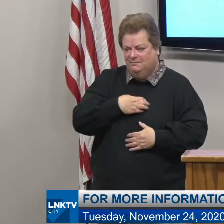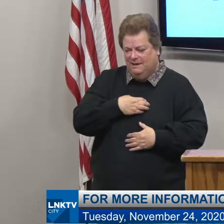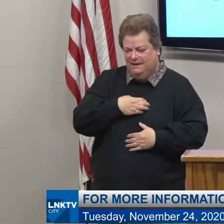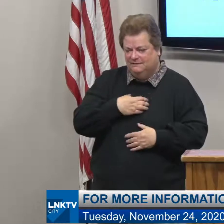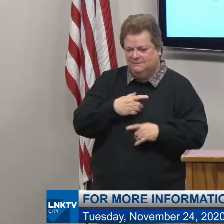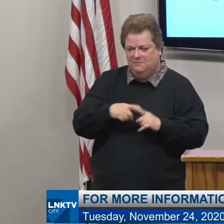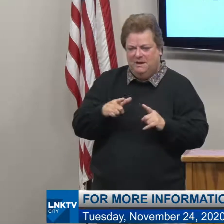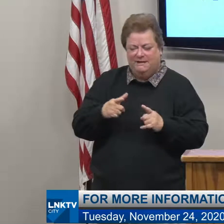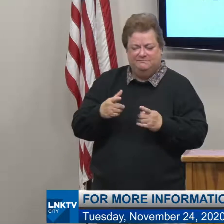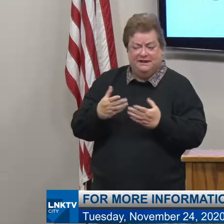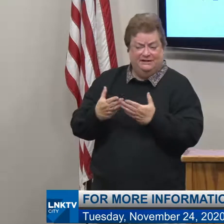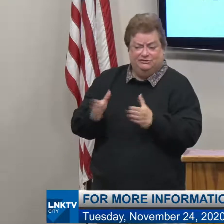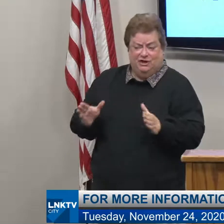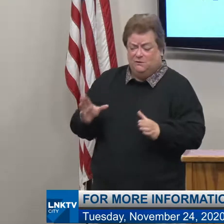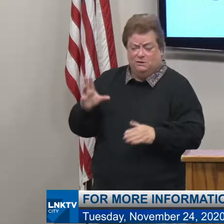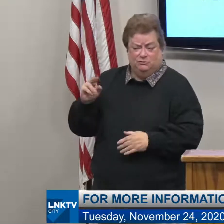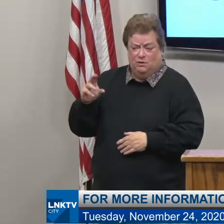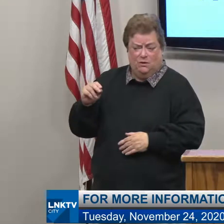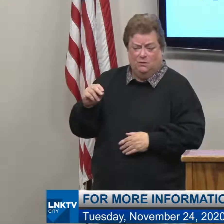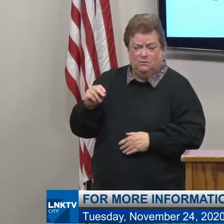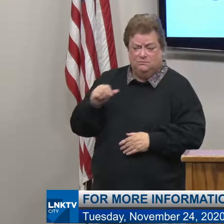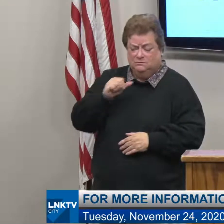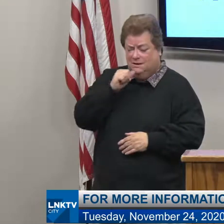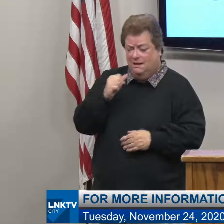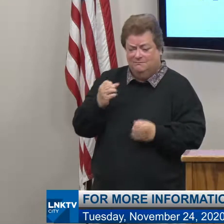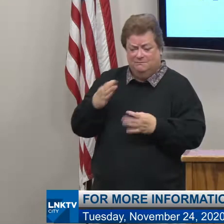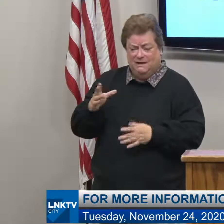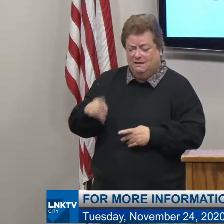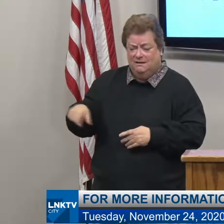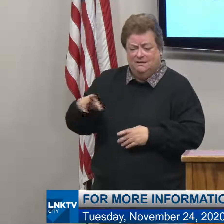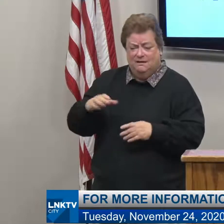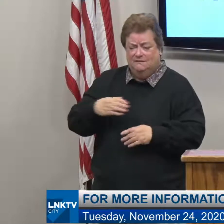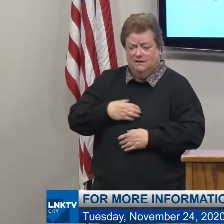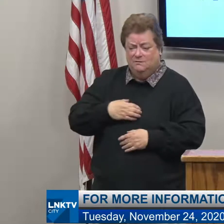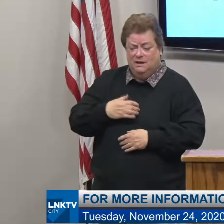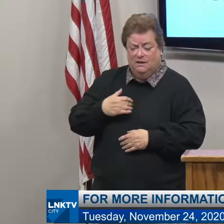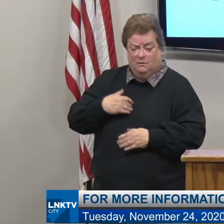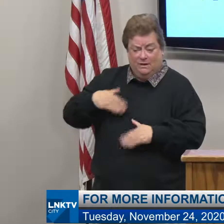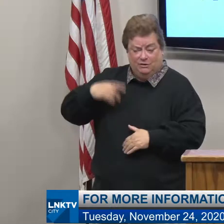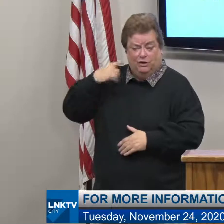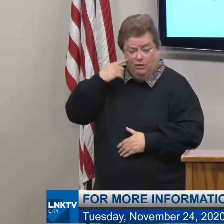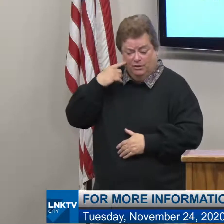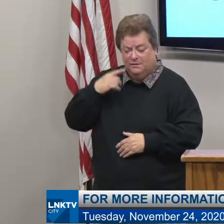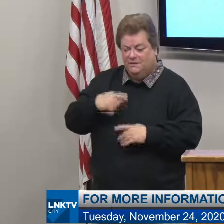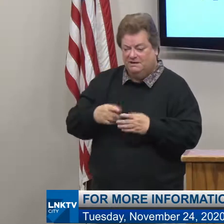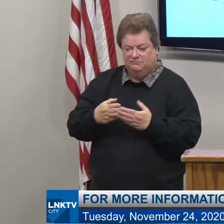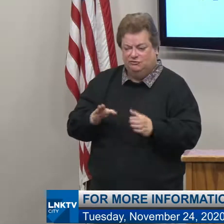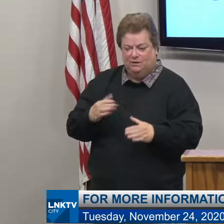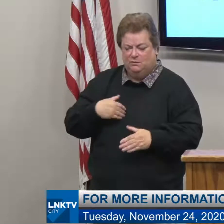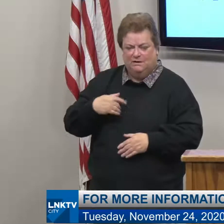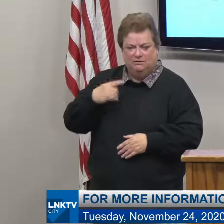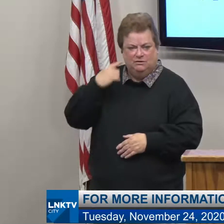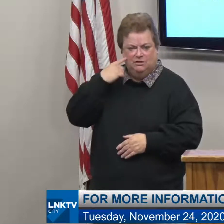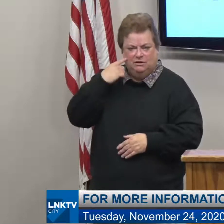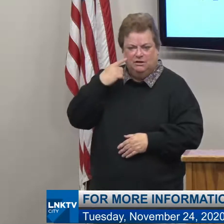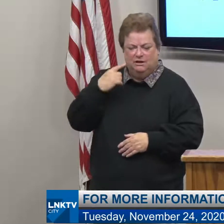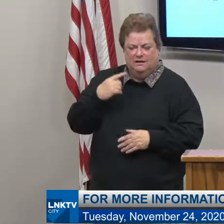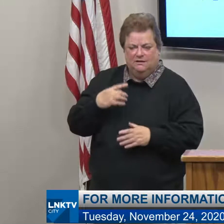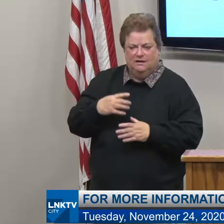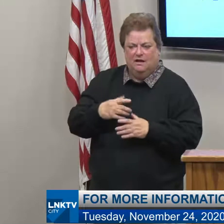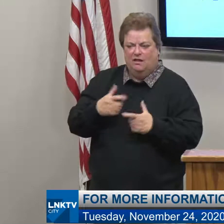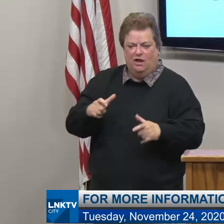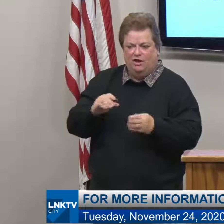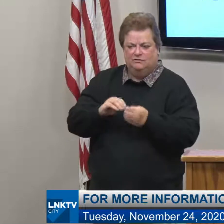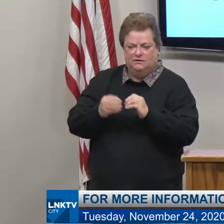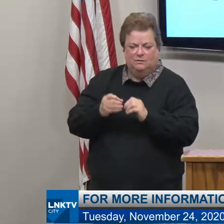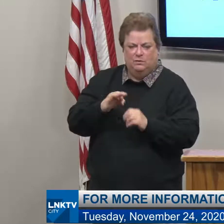no. We haven't had very many unless we haven't heard about them yet. But in general, no, we haven't had a large number of complaints.